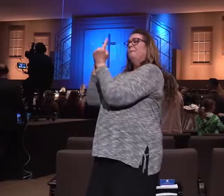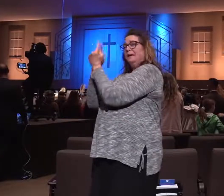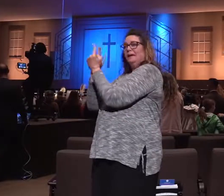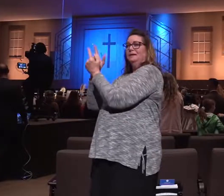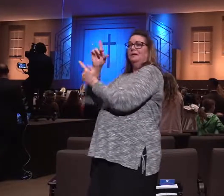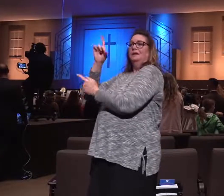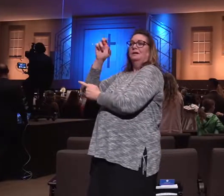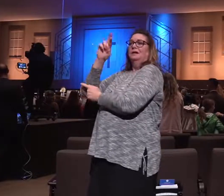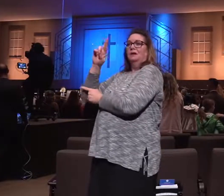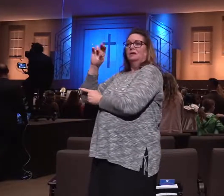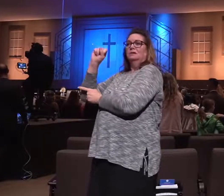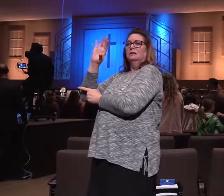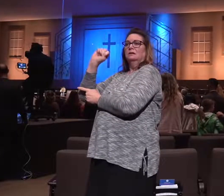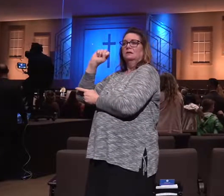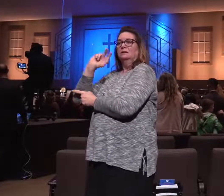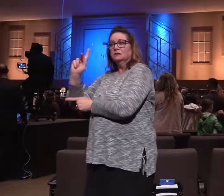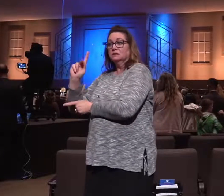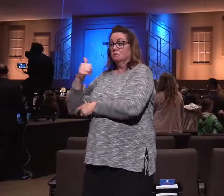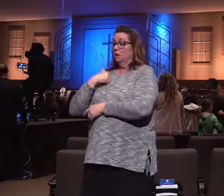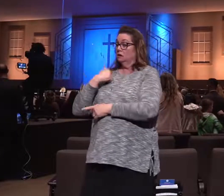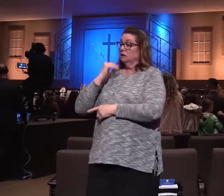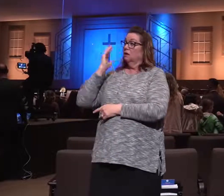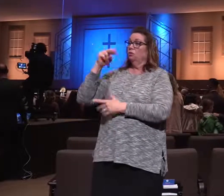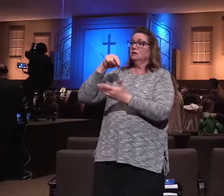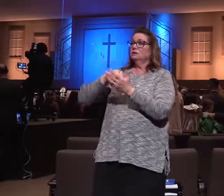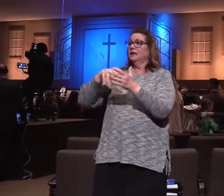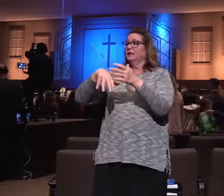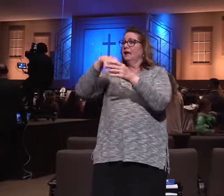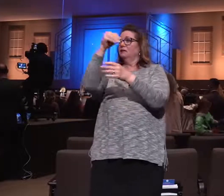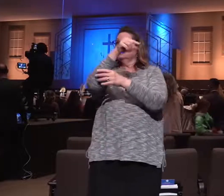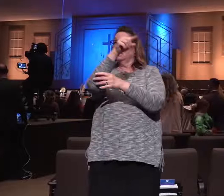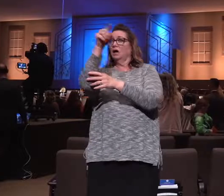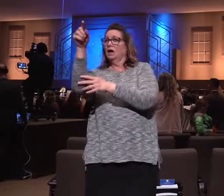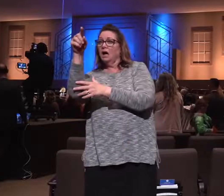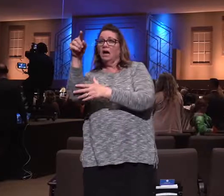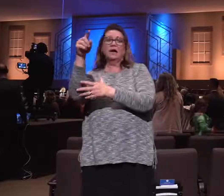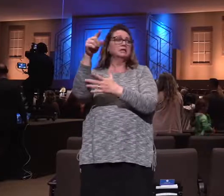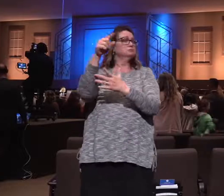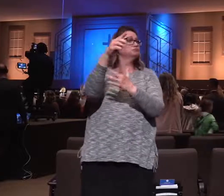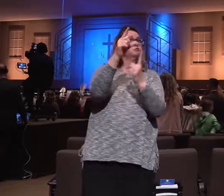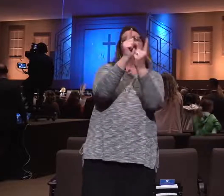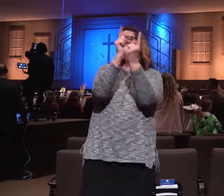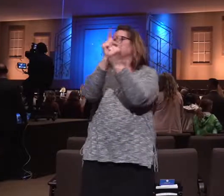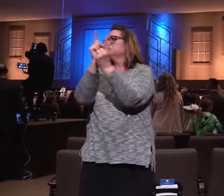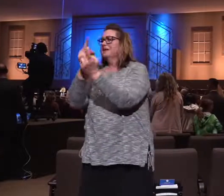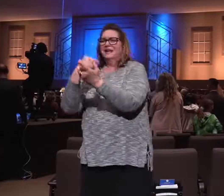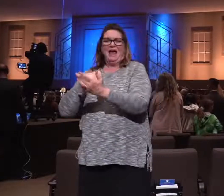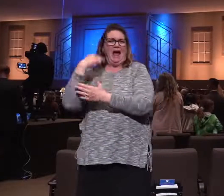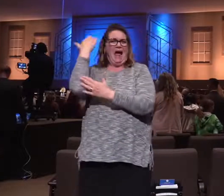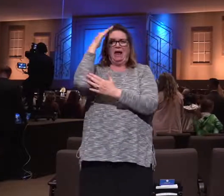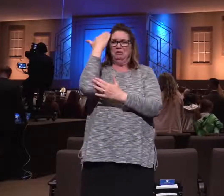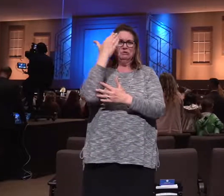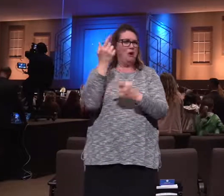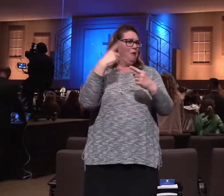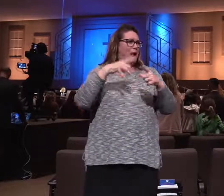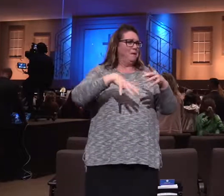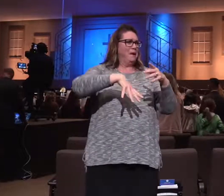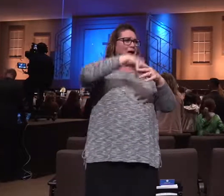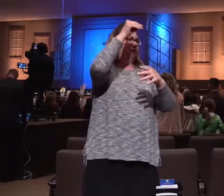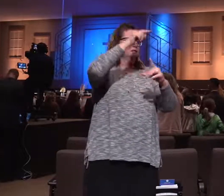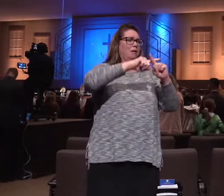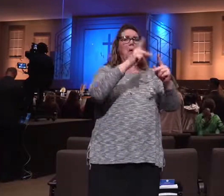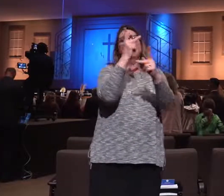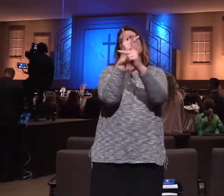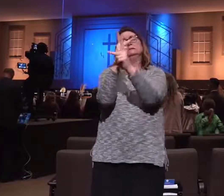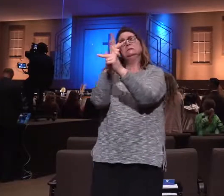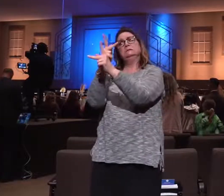message. I'll be out in the West Wing lobby. Missionaries are all around you, and I hope you'll take some time. I don't know what the weather is outside, but be careful, and we'll